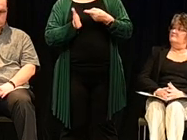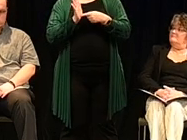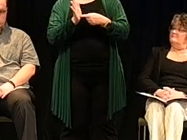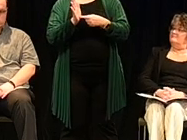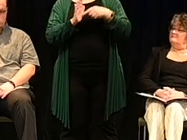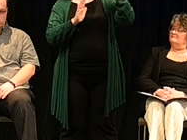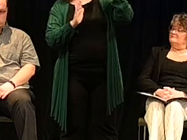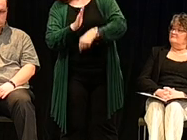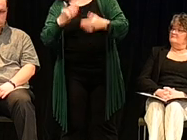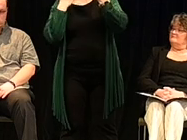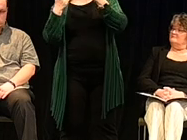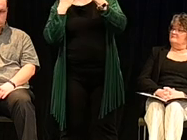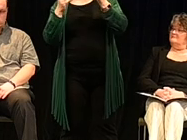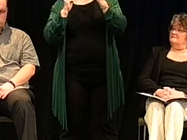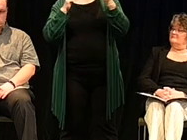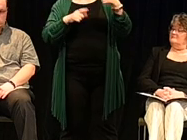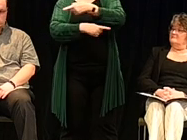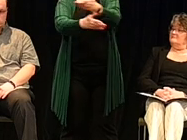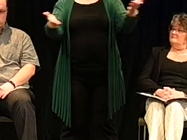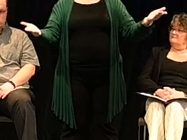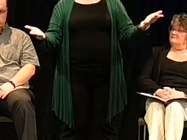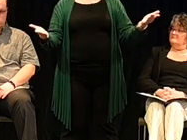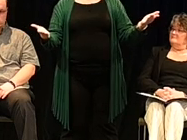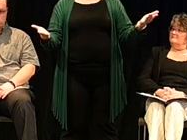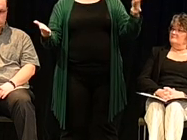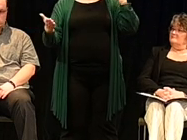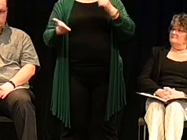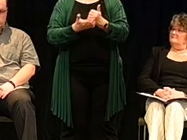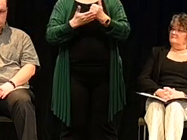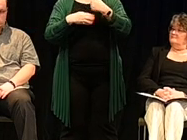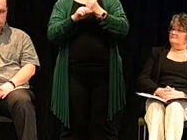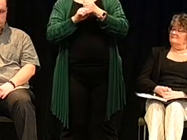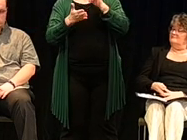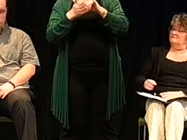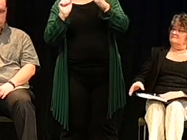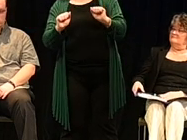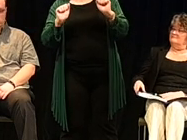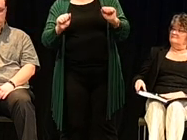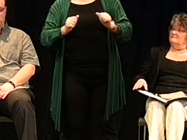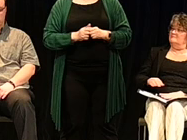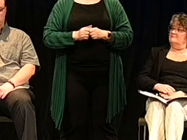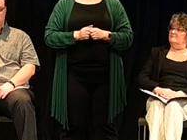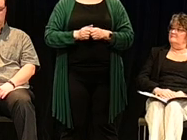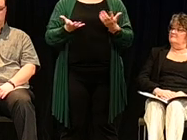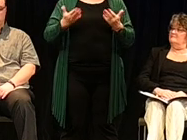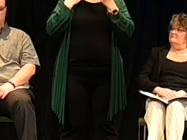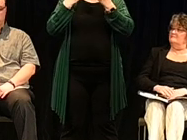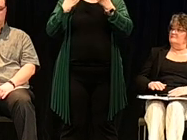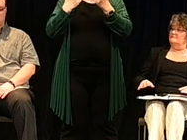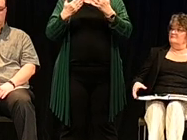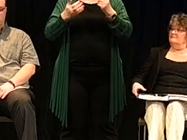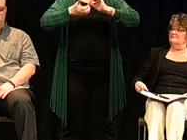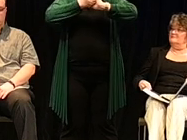the deepest gratitude to all of you for helping to make that possible. So thank you